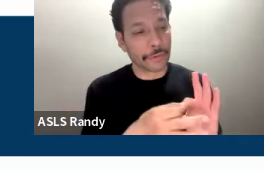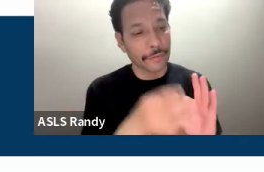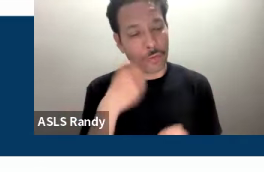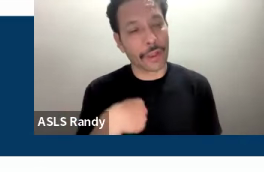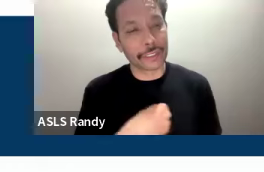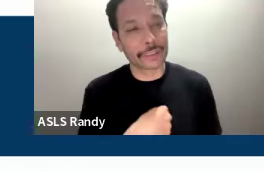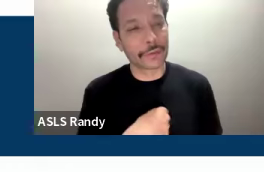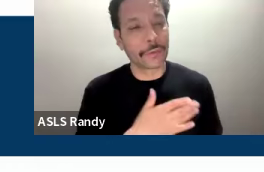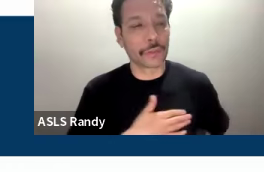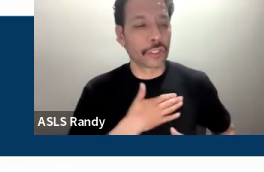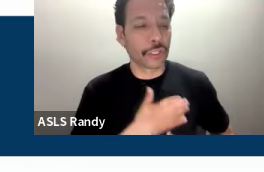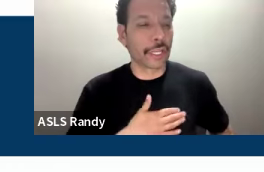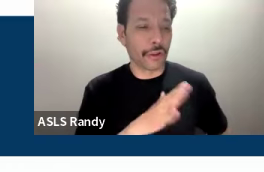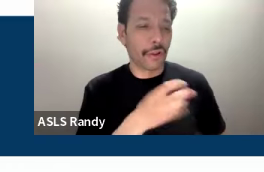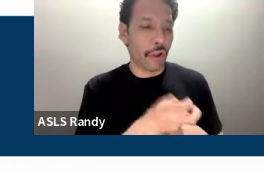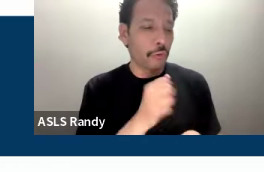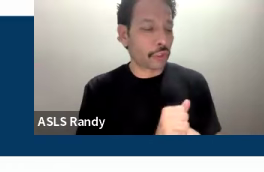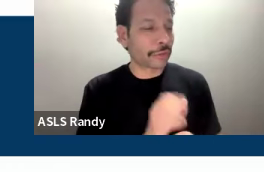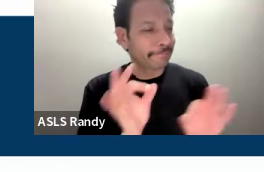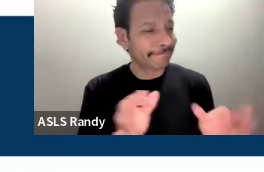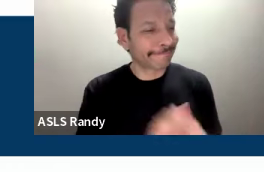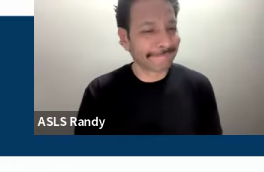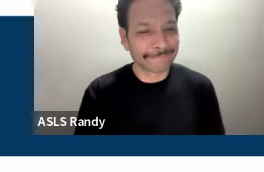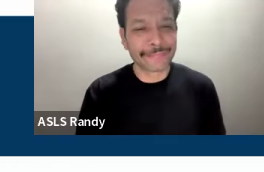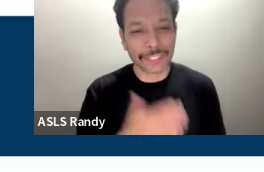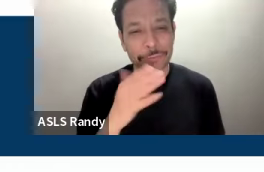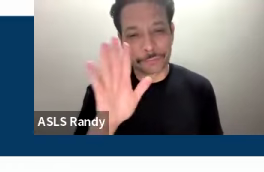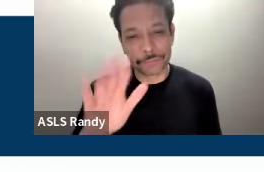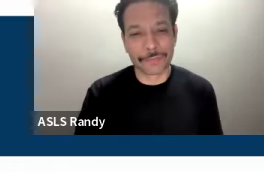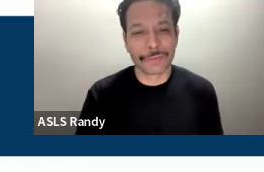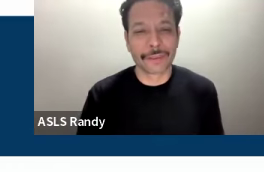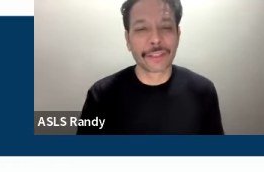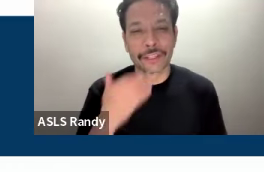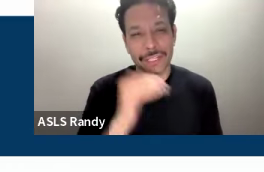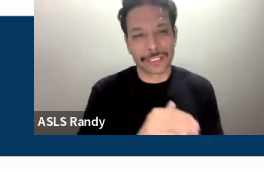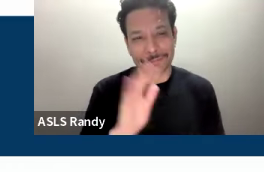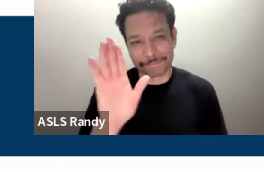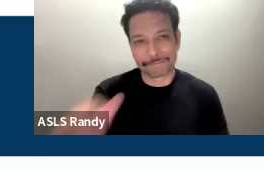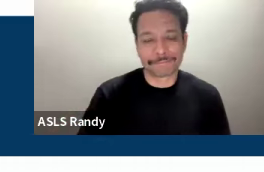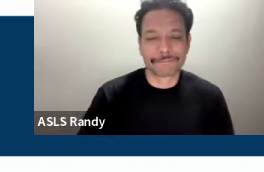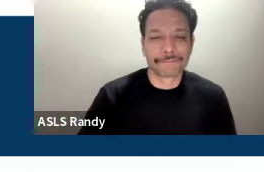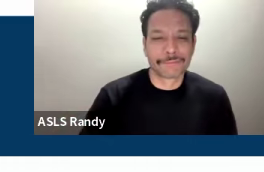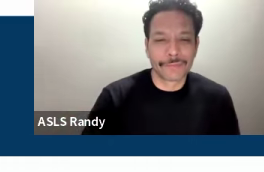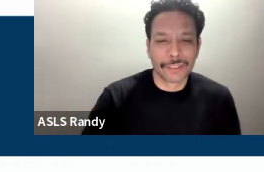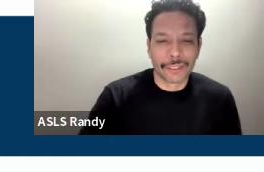us. We appreciate your hard work. Have a good night, everyone.